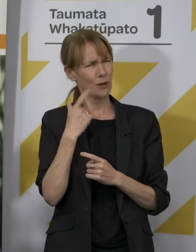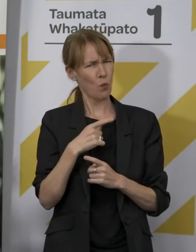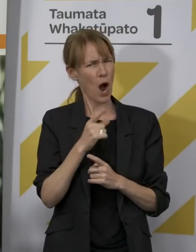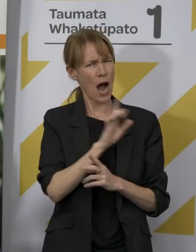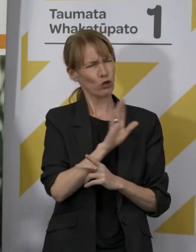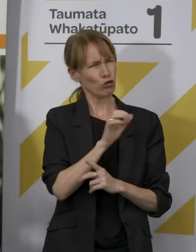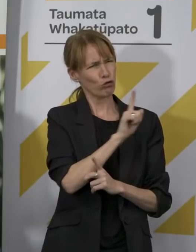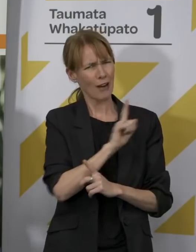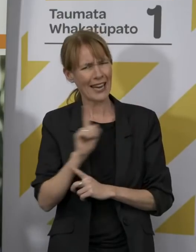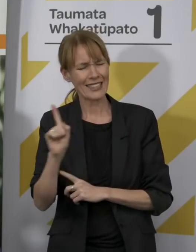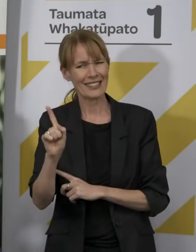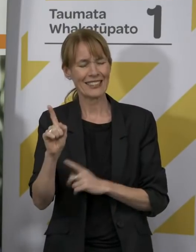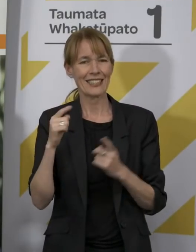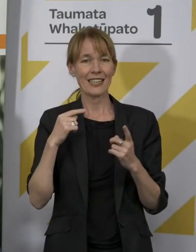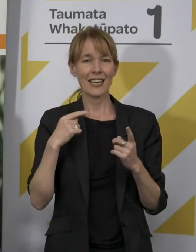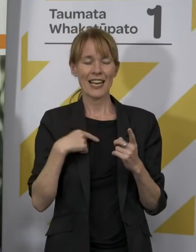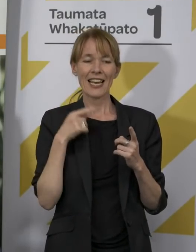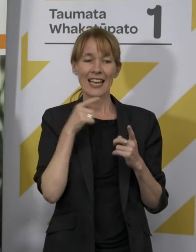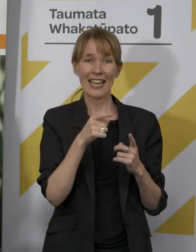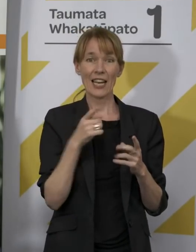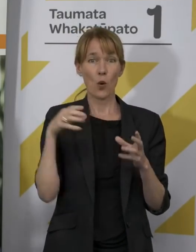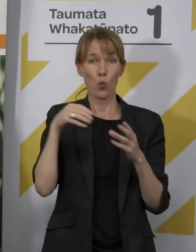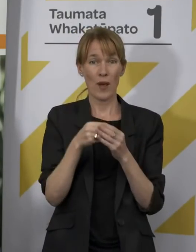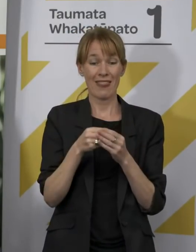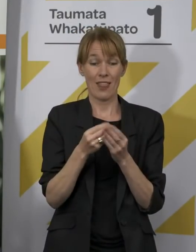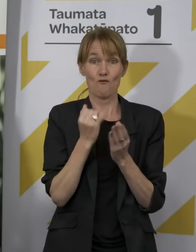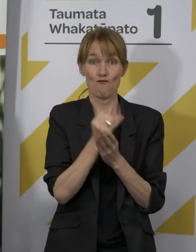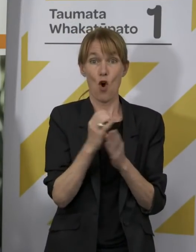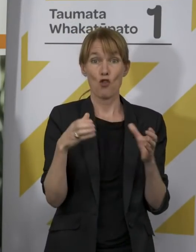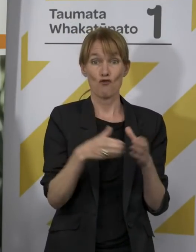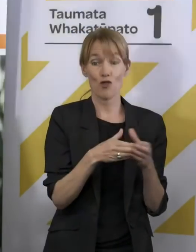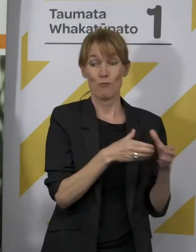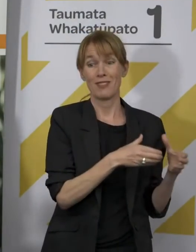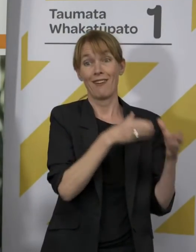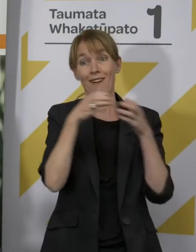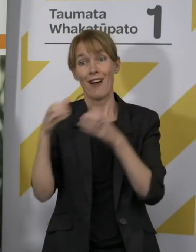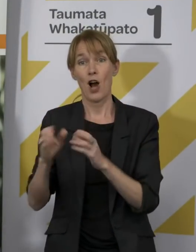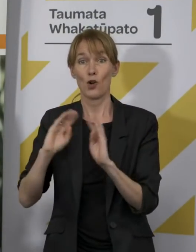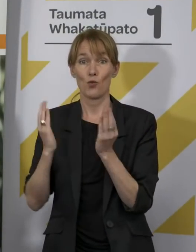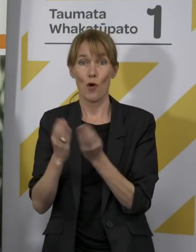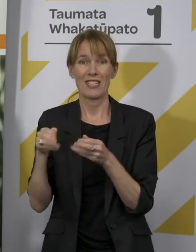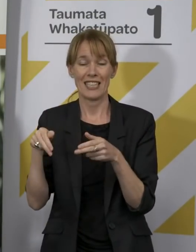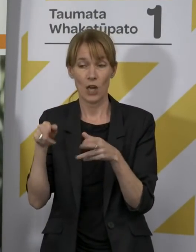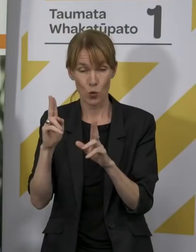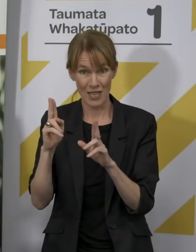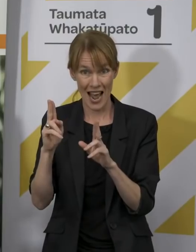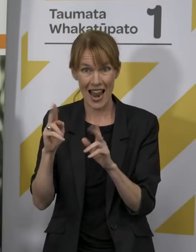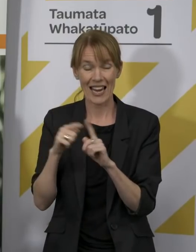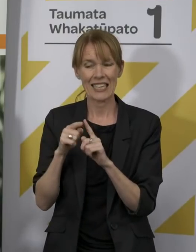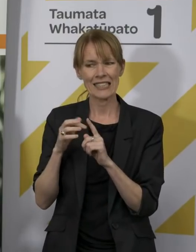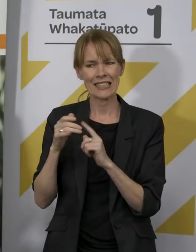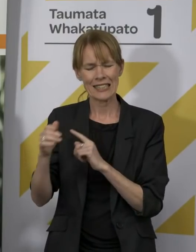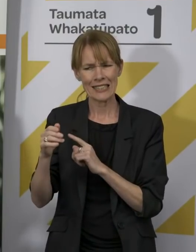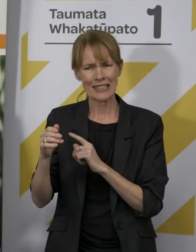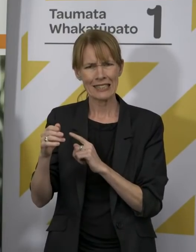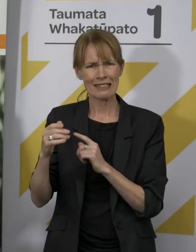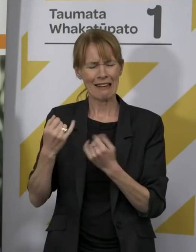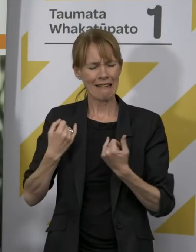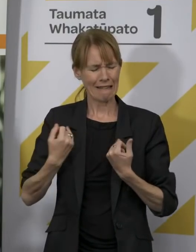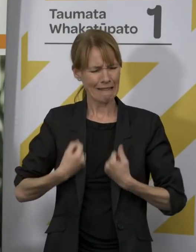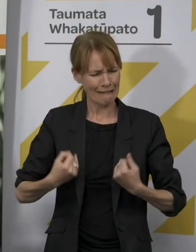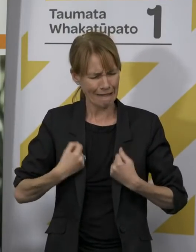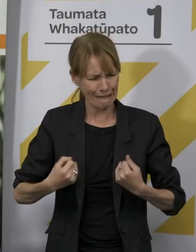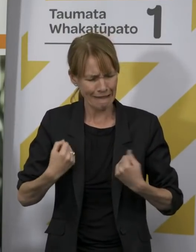so he ended up going to the Jet Park. So he's actually been at the Jet Park since arriving, became symptomatic and was tested as a